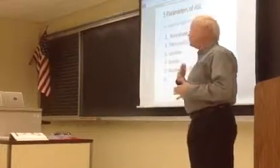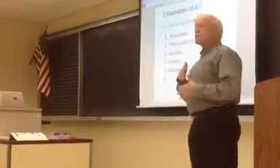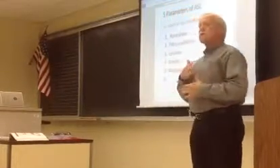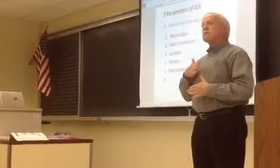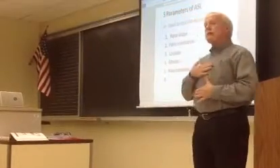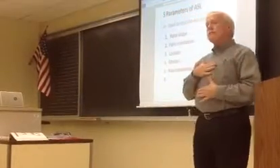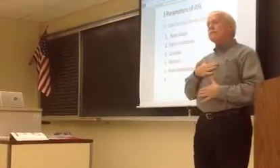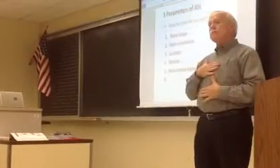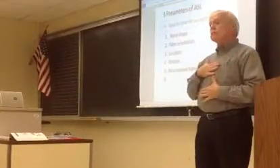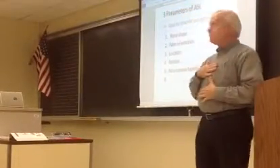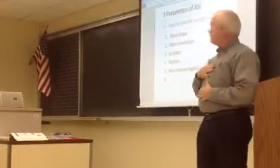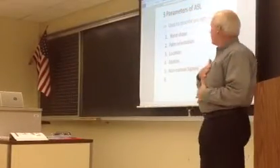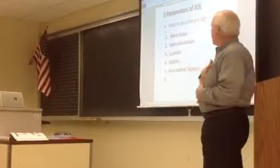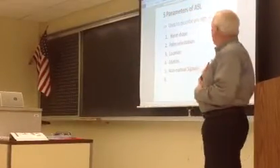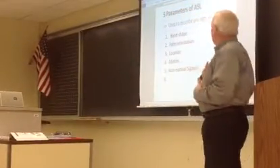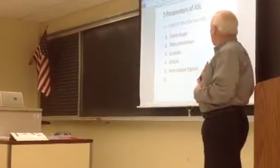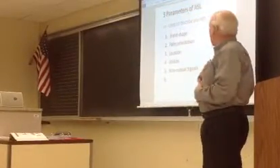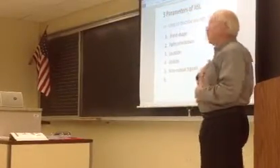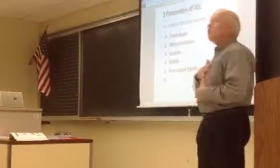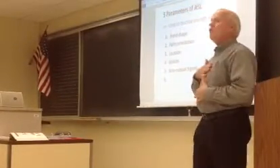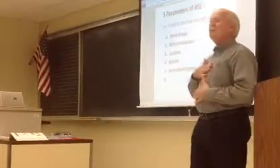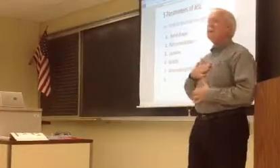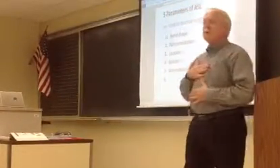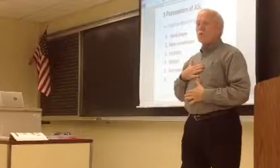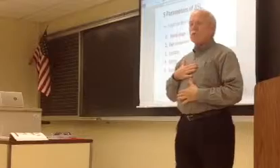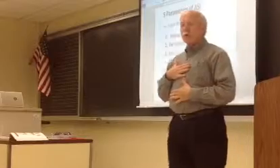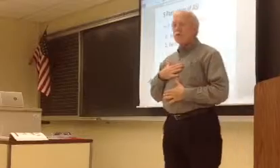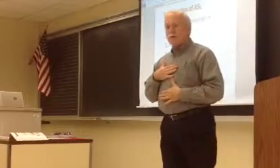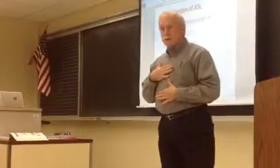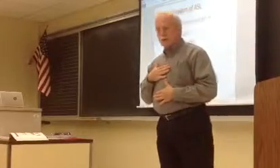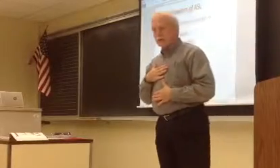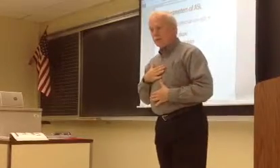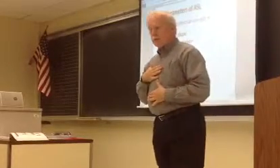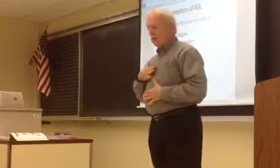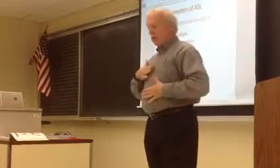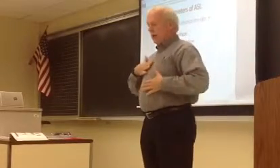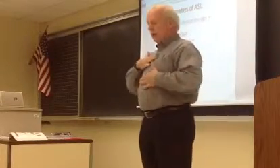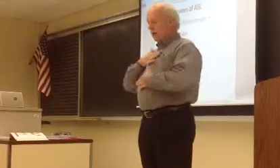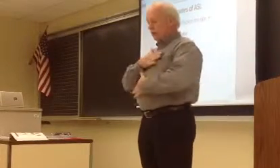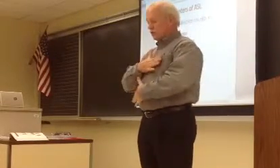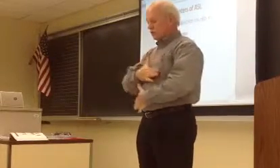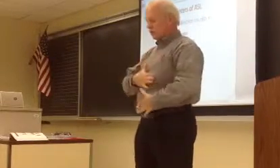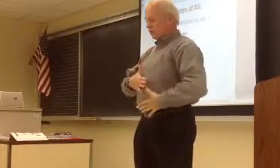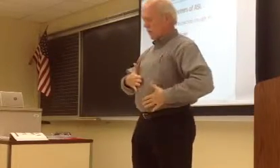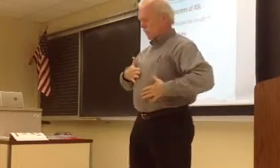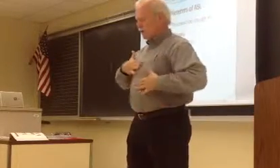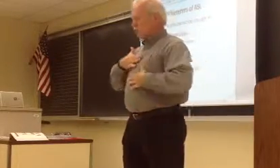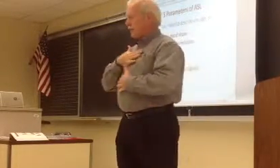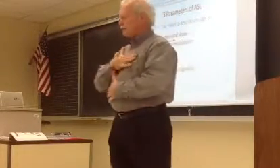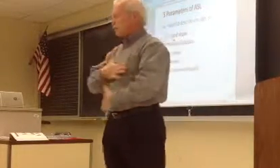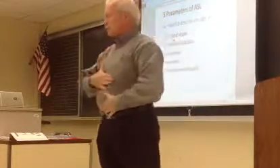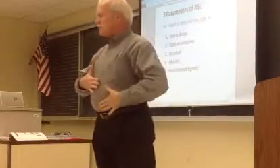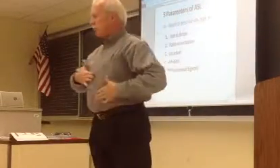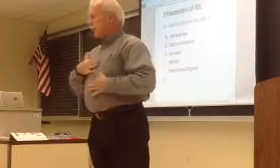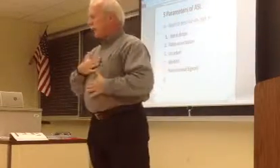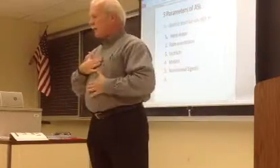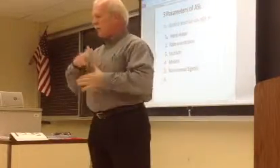Location's the same. Oh, movement or motion is a different one. You make circles rubbing your chest this way as